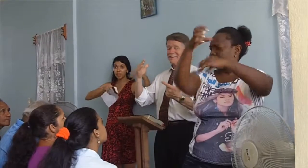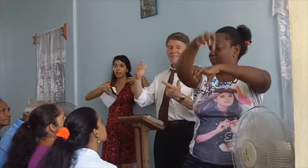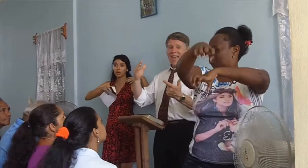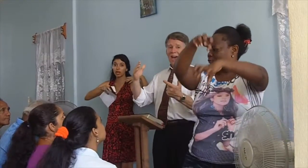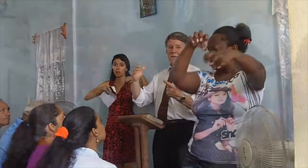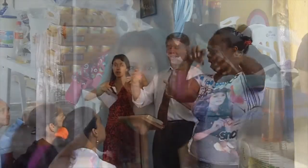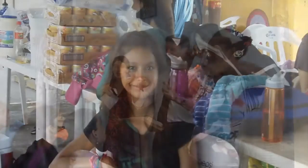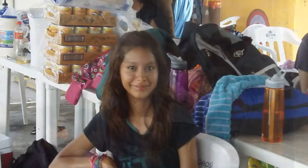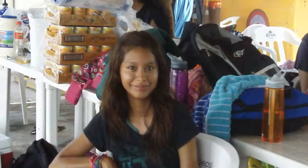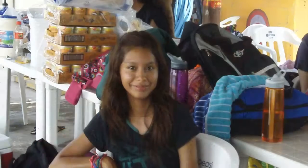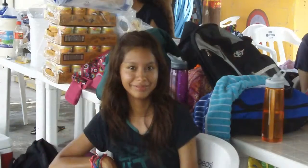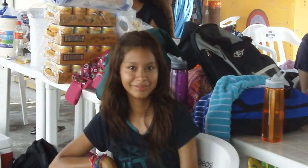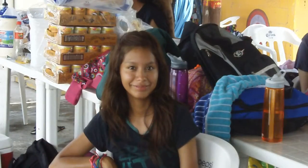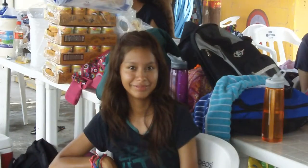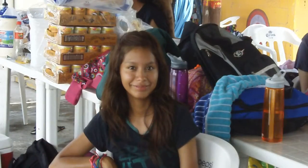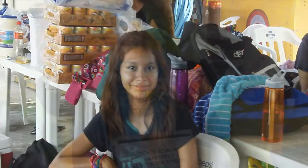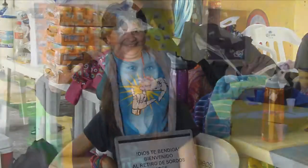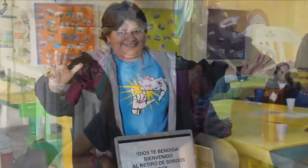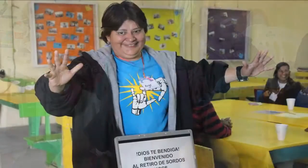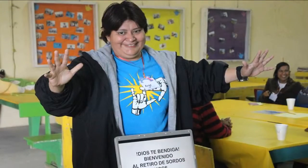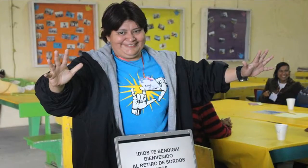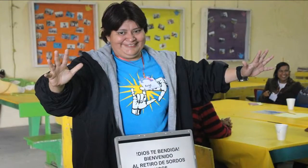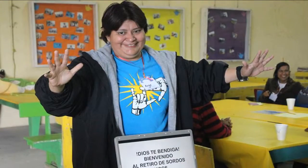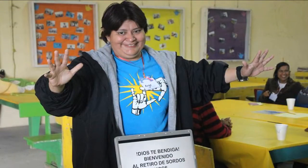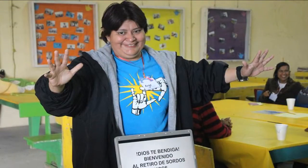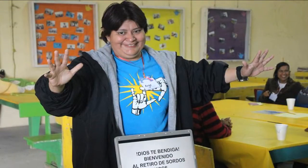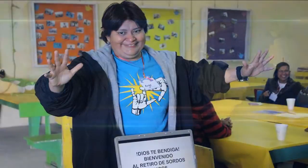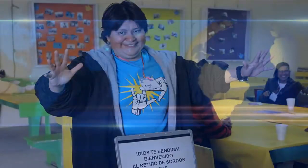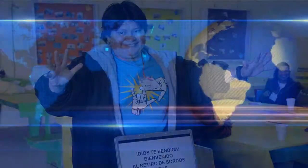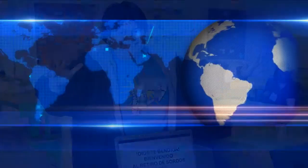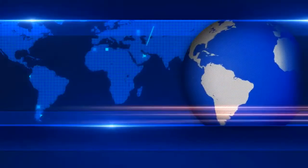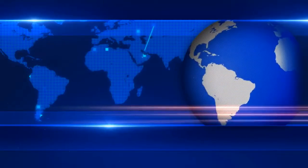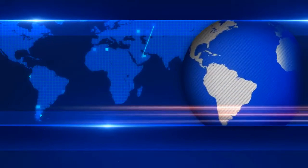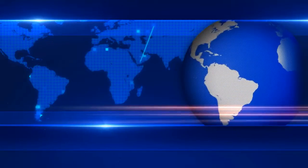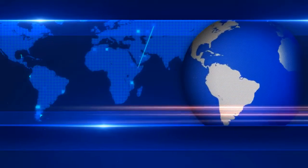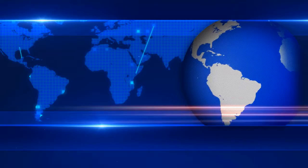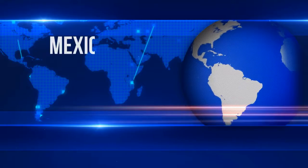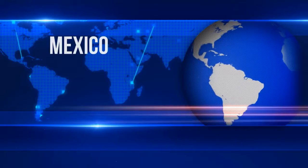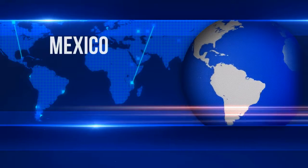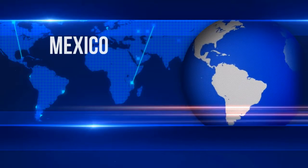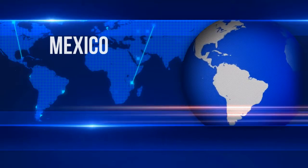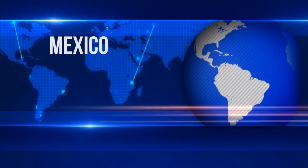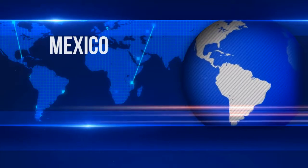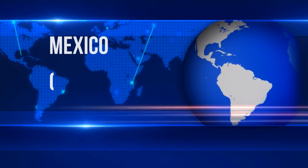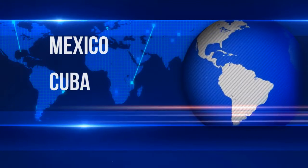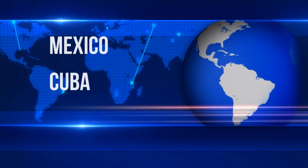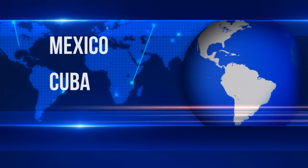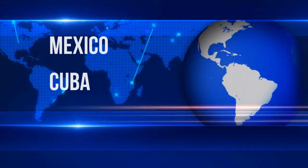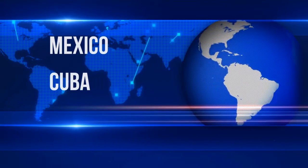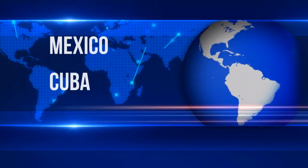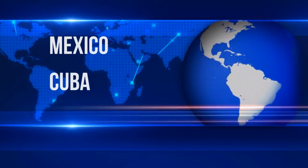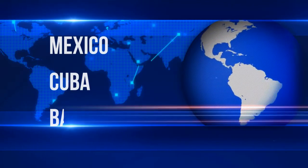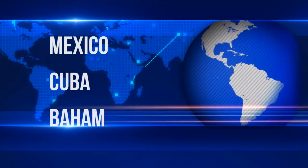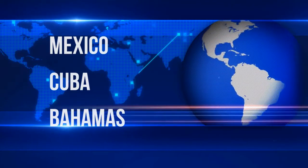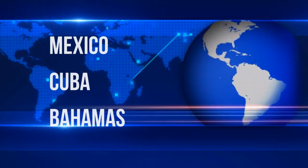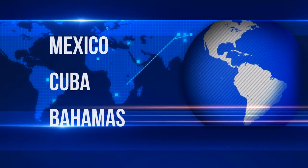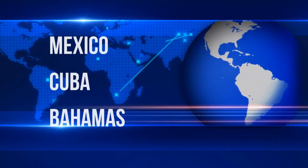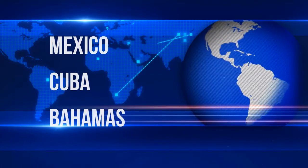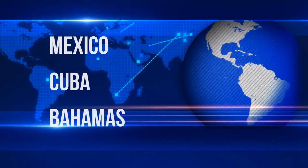gospel. ICCD is currently operating in 3 different locations: Mexico, Cuba, and the Bahamas.